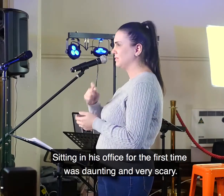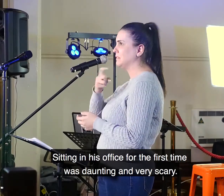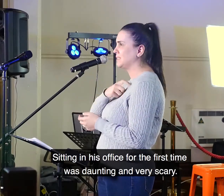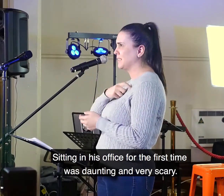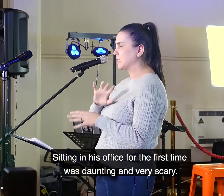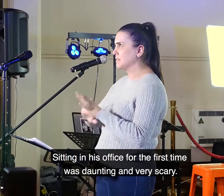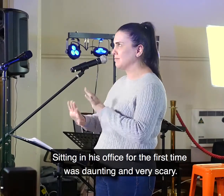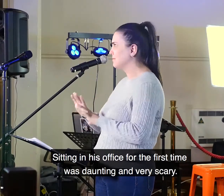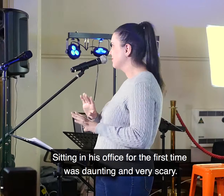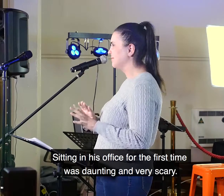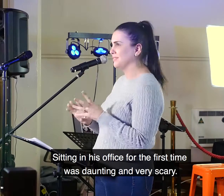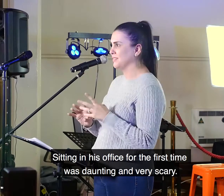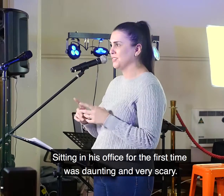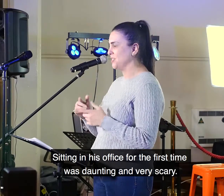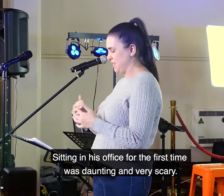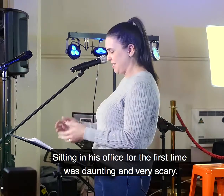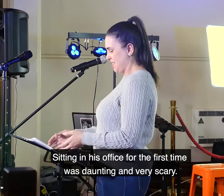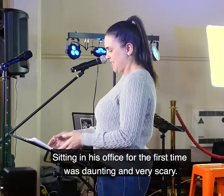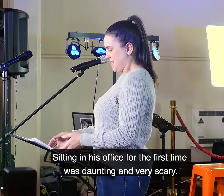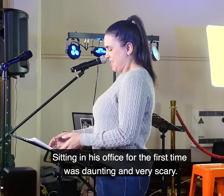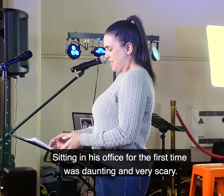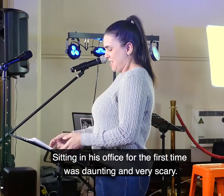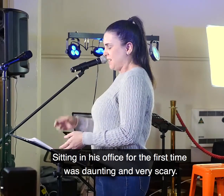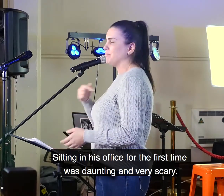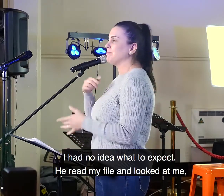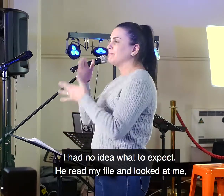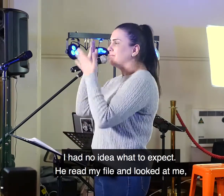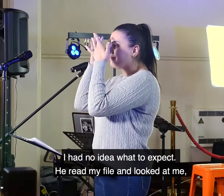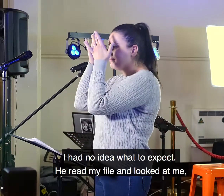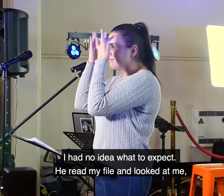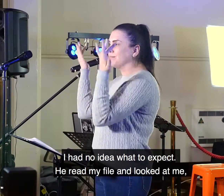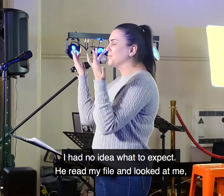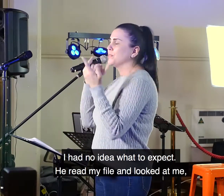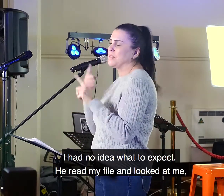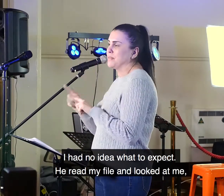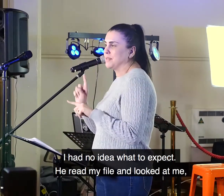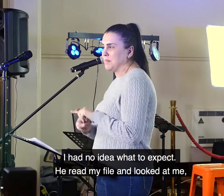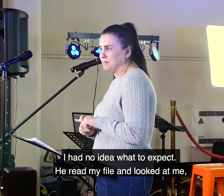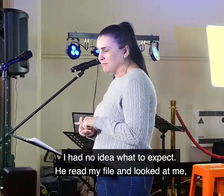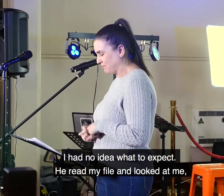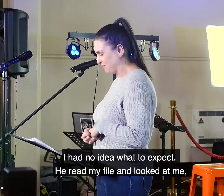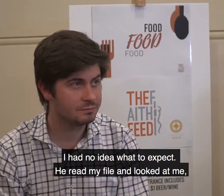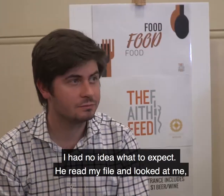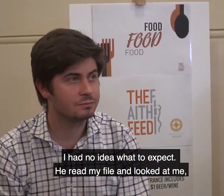time was daunting and very scary. I had no idea what to expect.